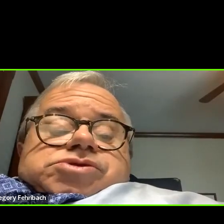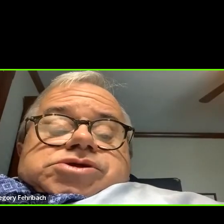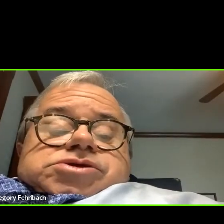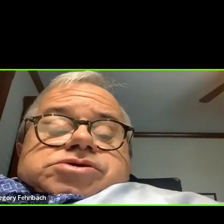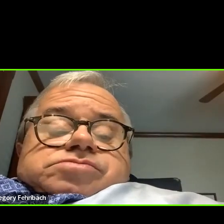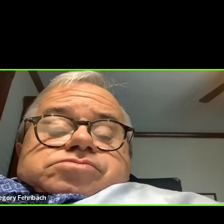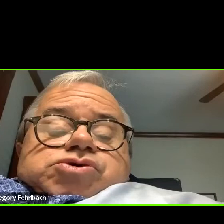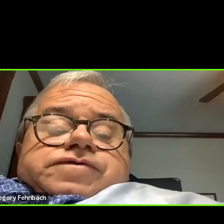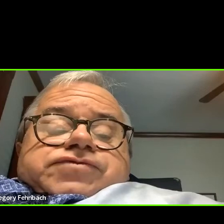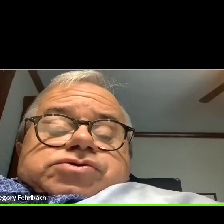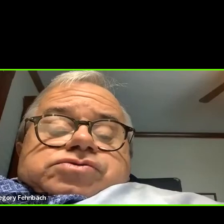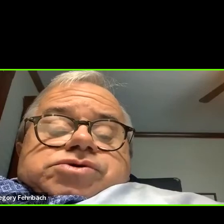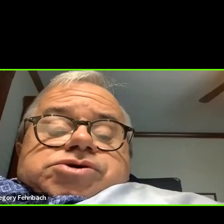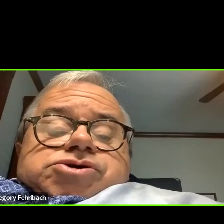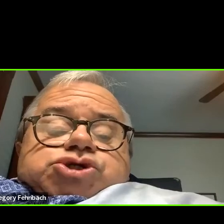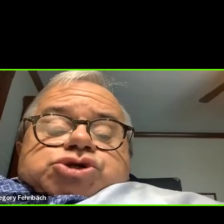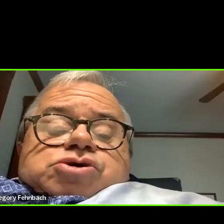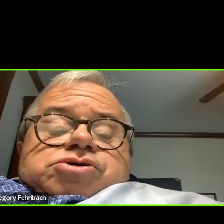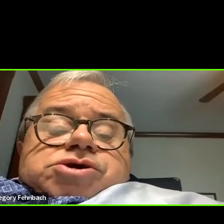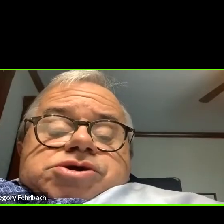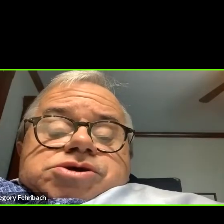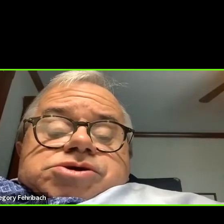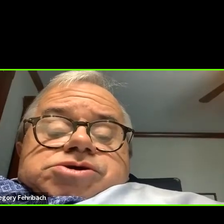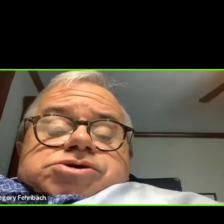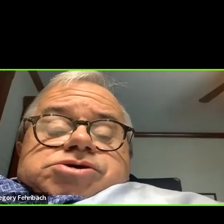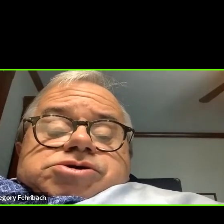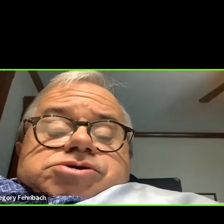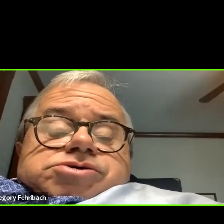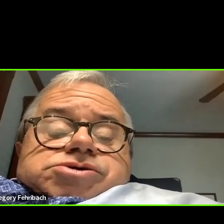we will then move to adjourn.